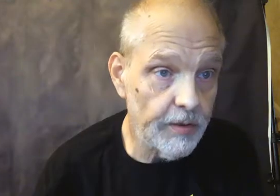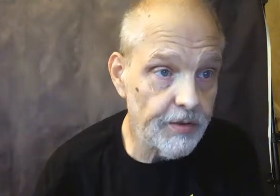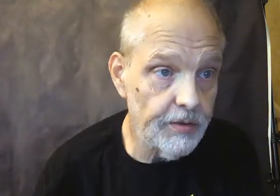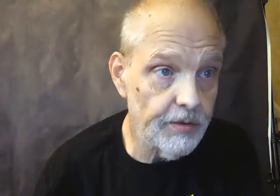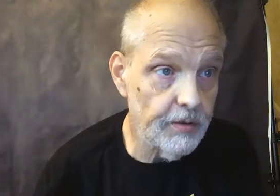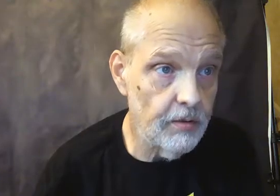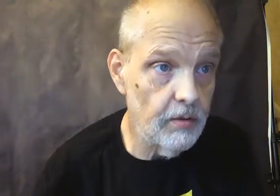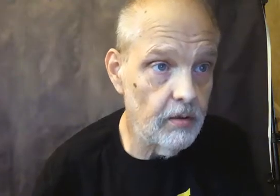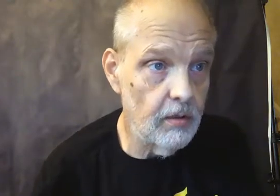Questions?